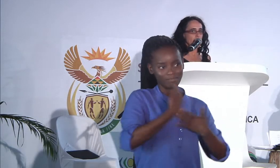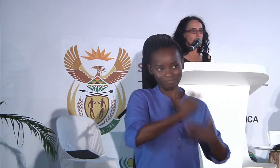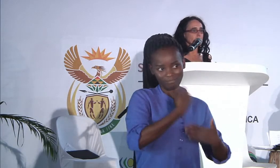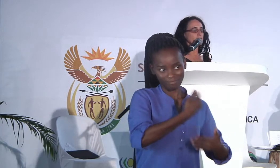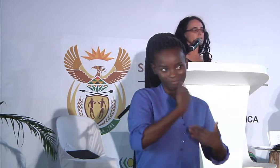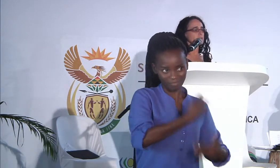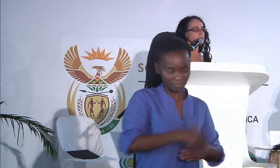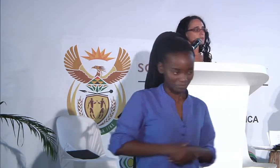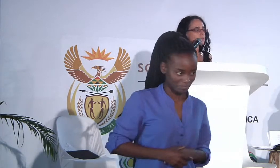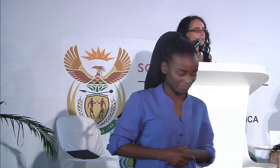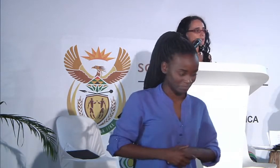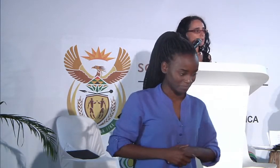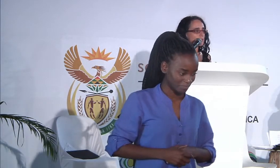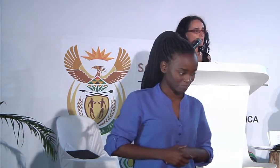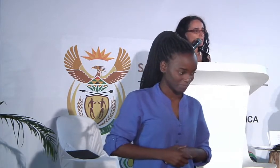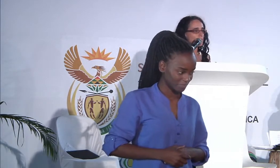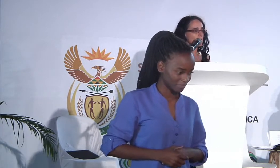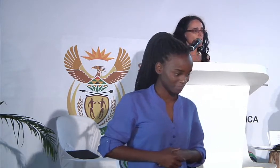Michael